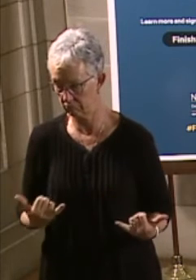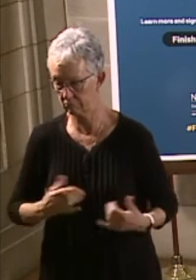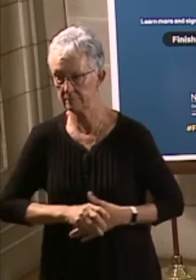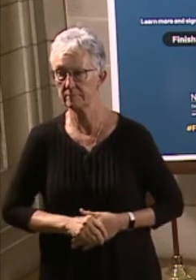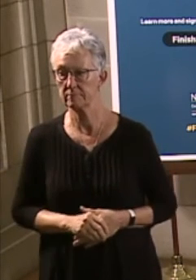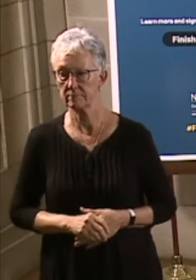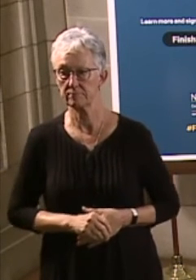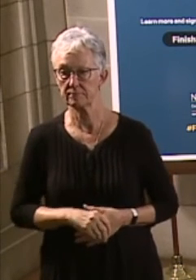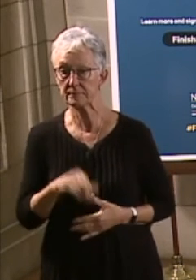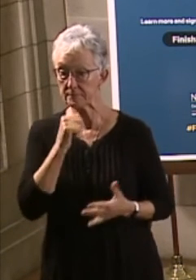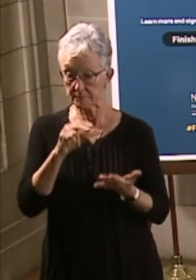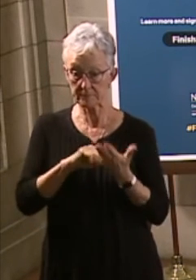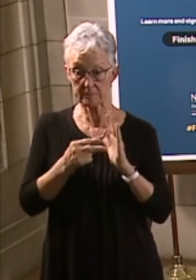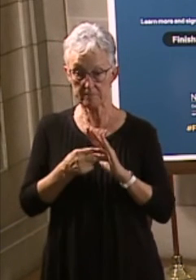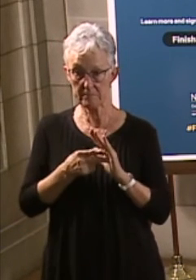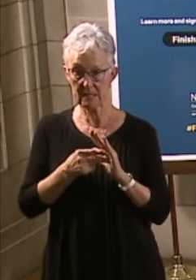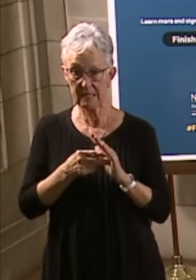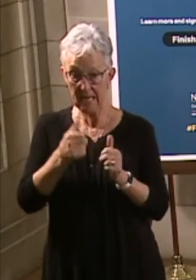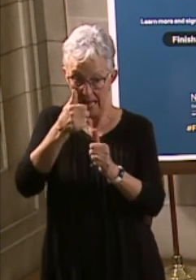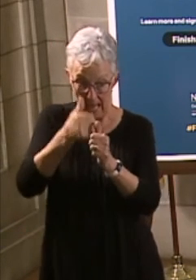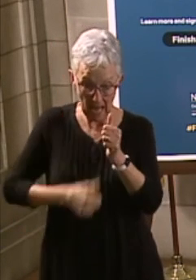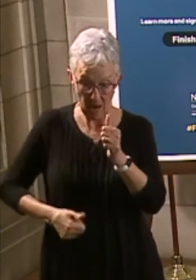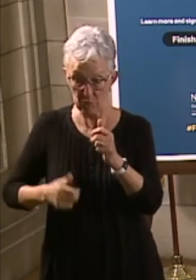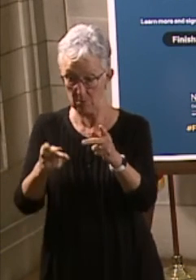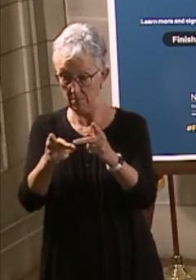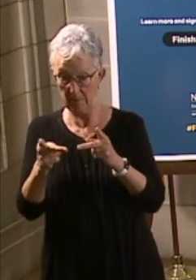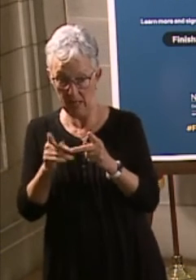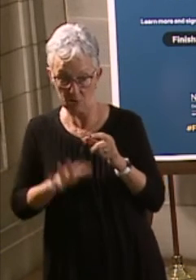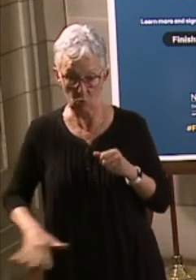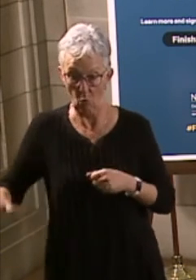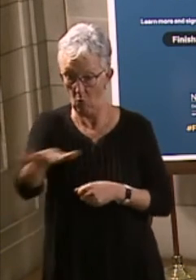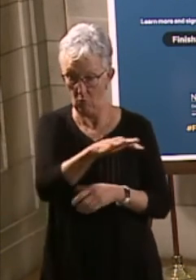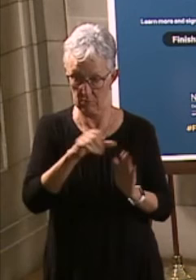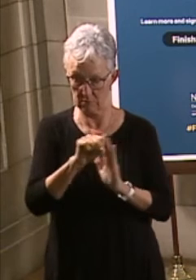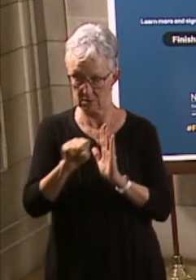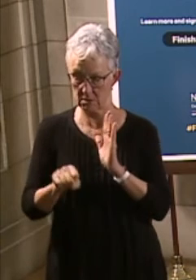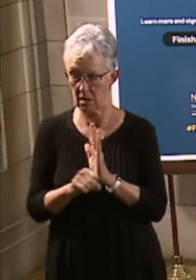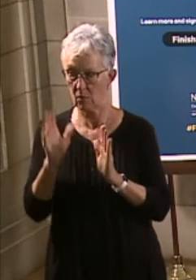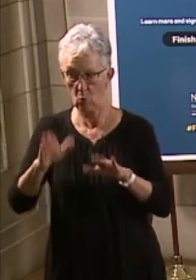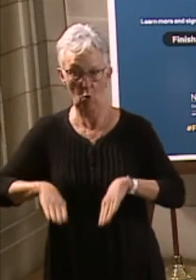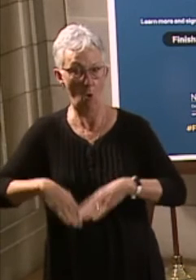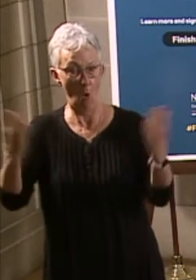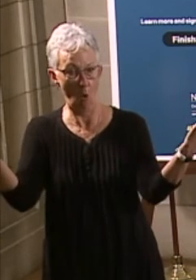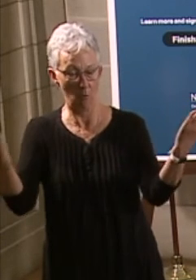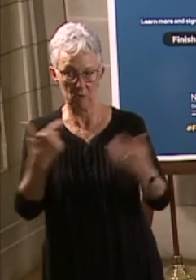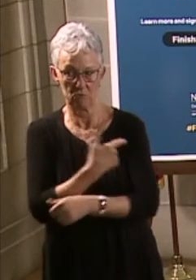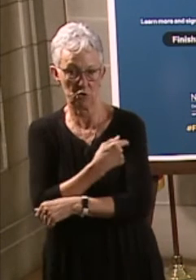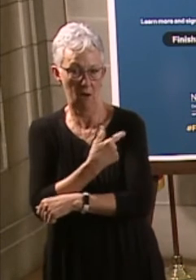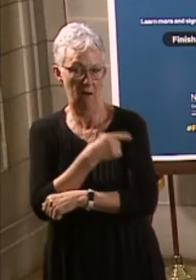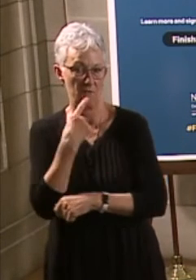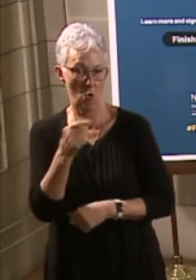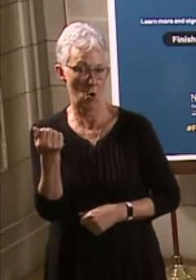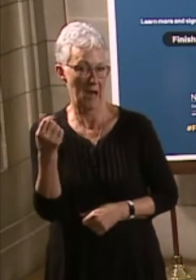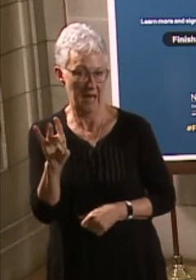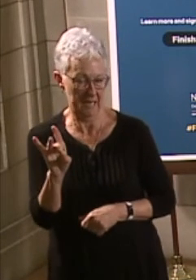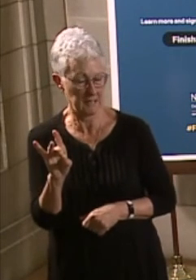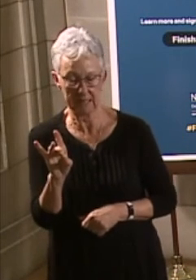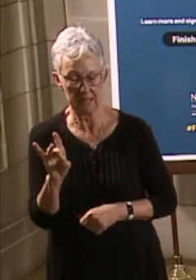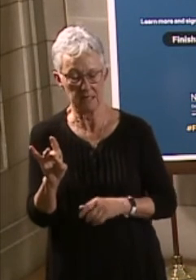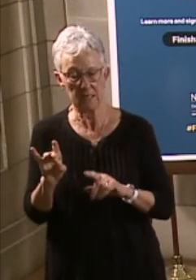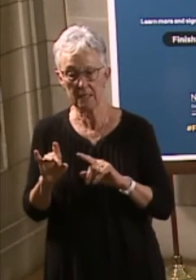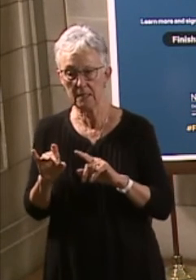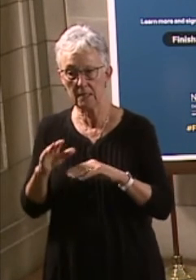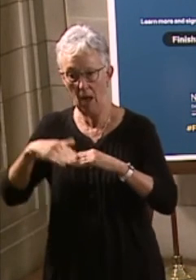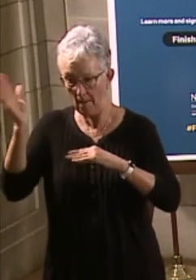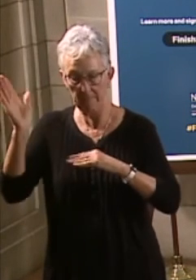local health department is necessarily in those age categories. They may be at age 40, for example. But it does mean that that option is